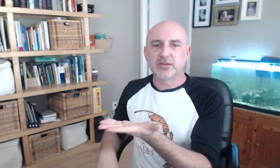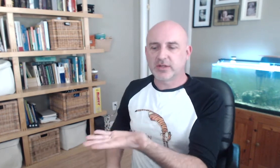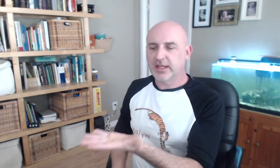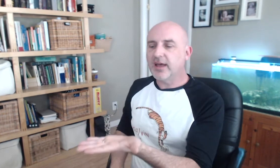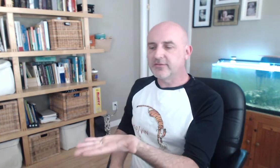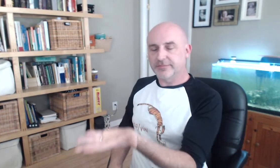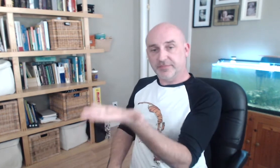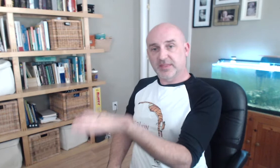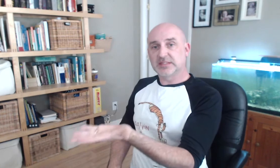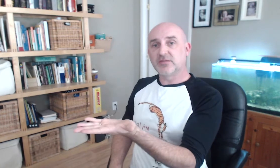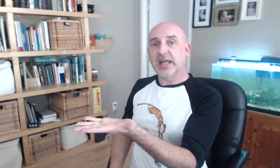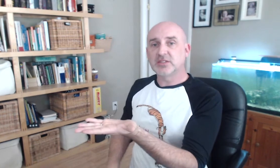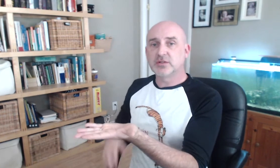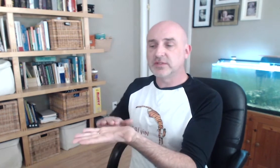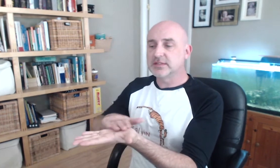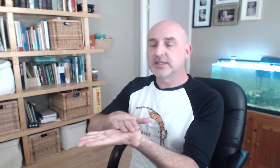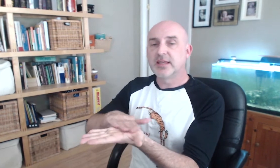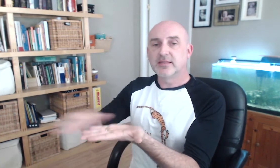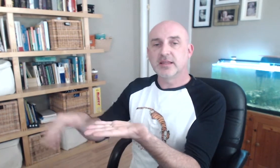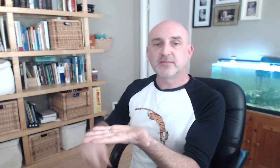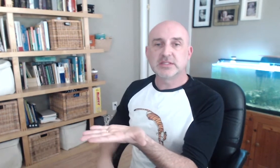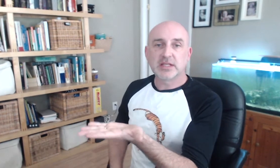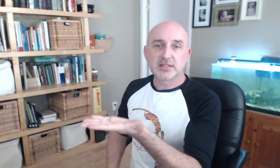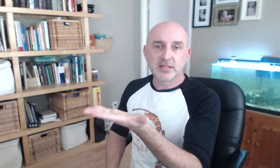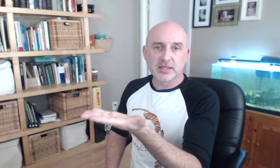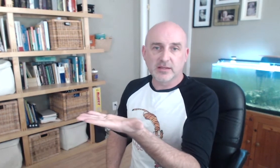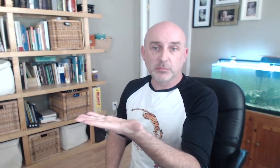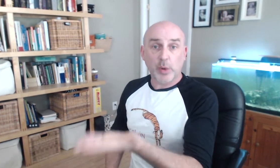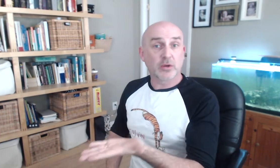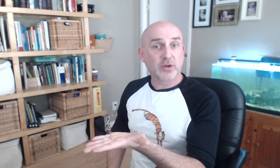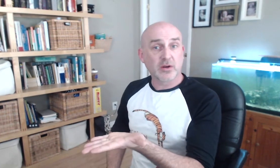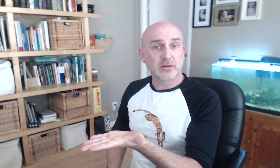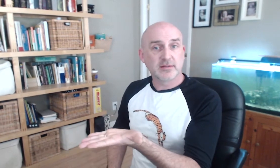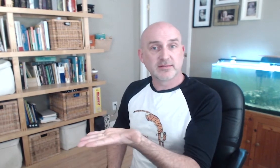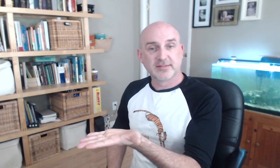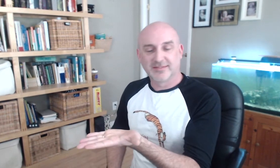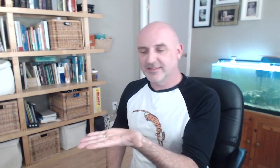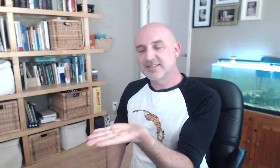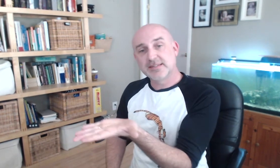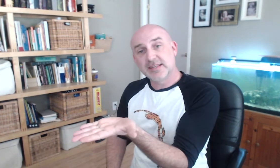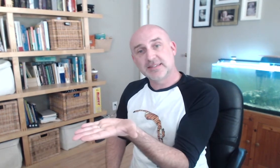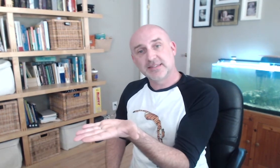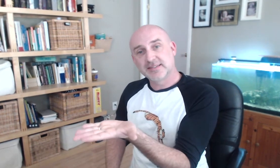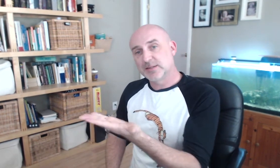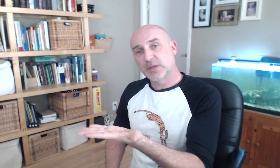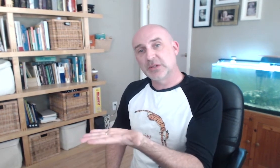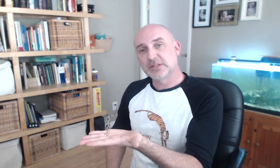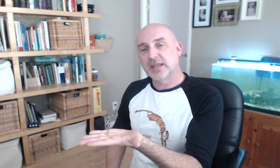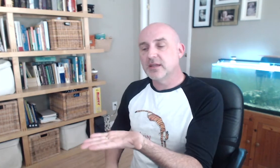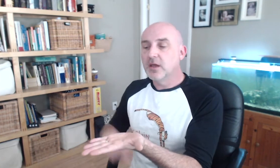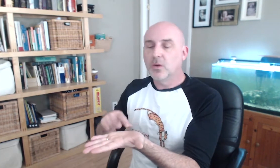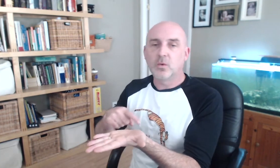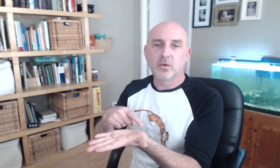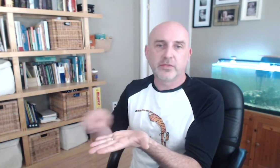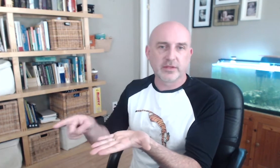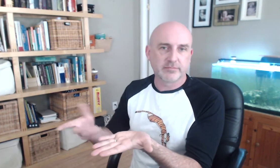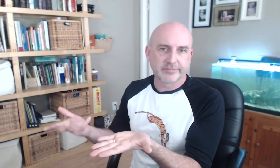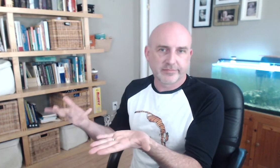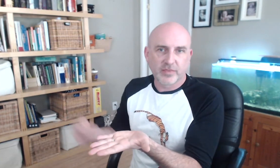going to have this flat surface. Think of this as the barnyard. This is it. This is what it looks like, or the